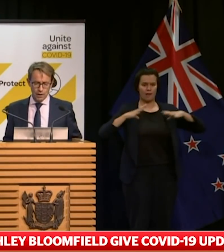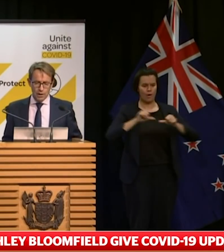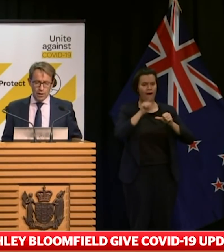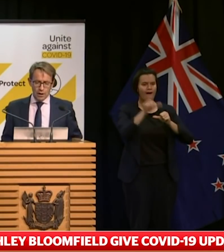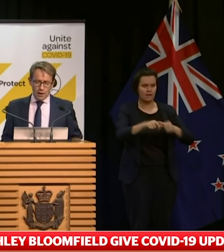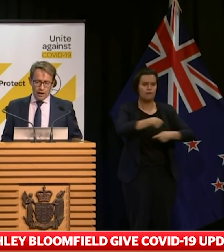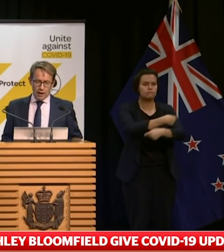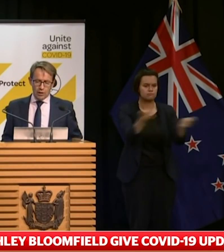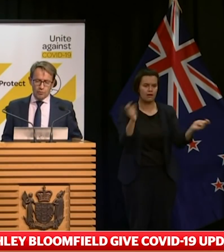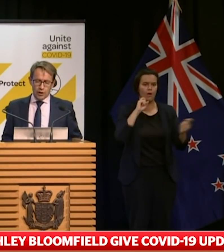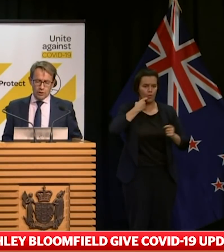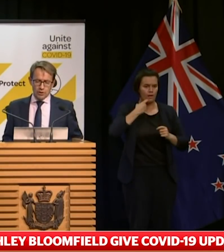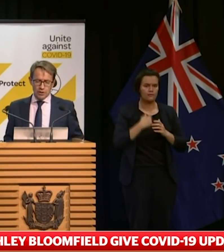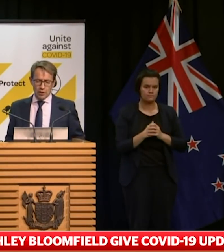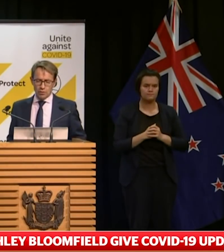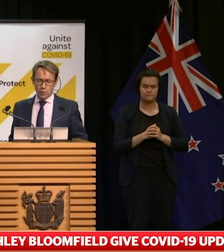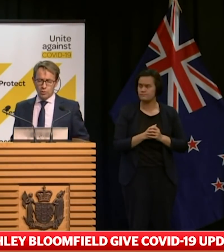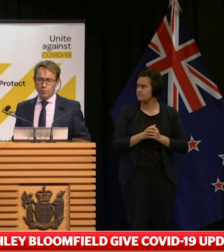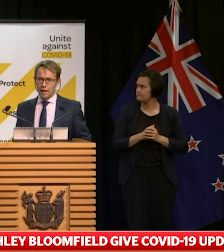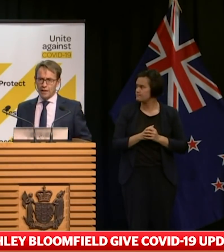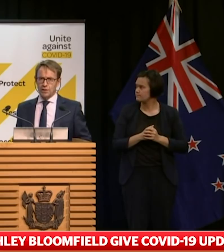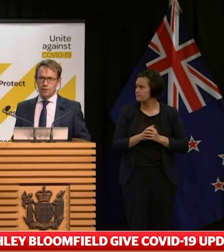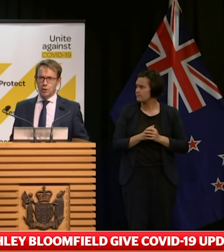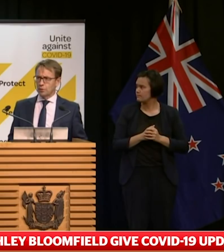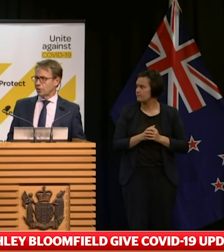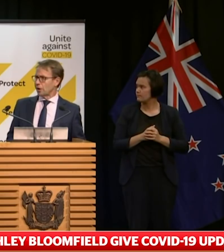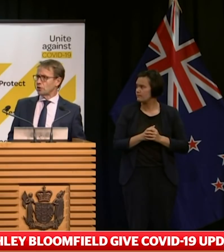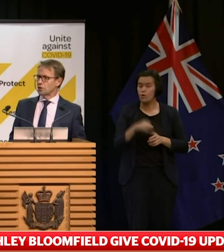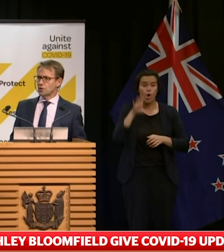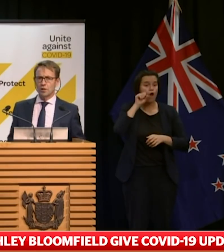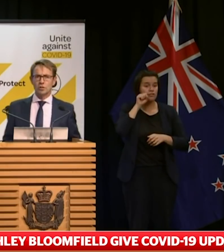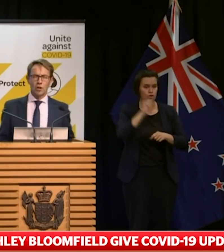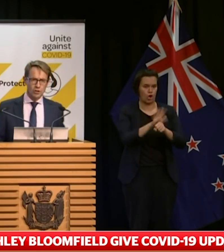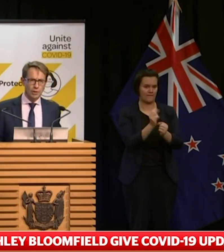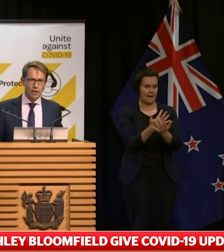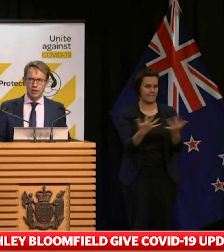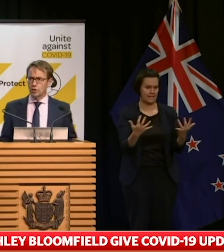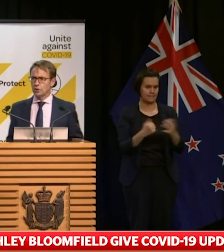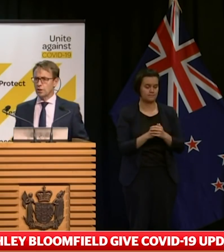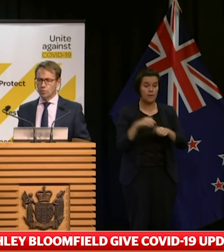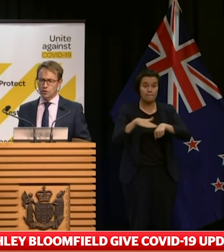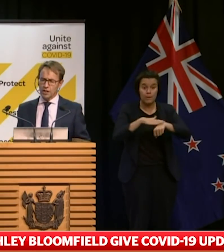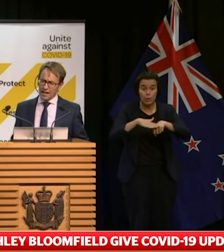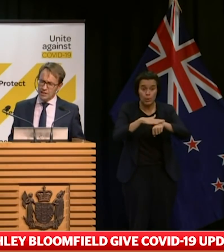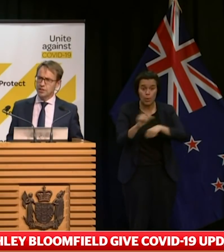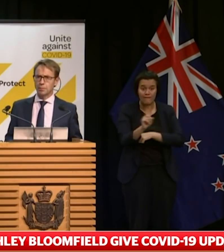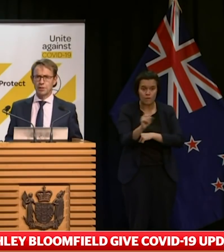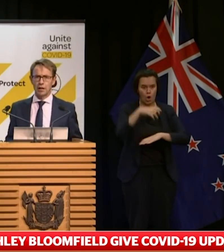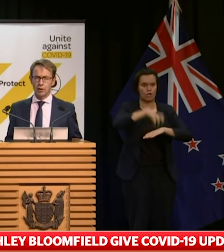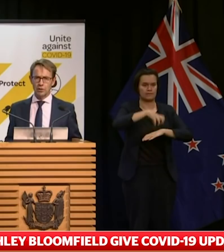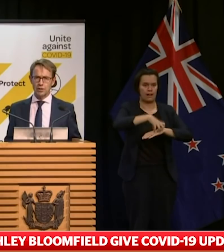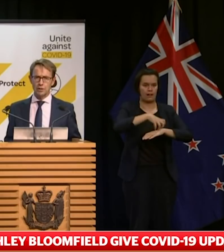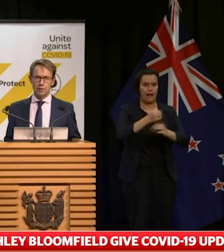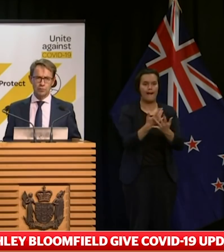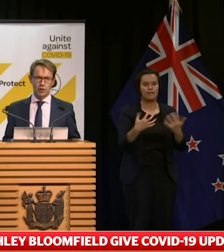afterwards. Of note is the blue bars at the bottom of the graph, and you can see those are the hospitalisations. And whilst our case numbers